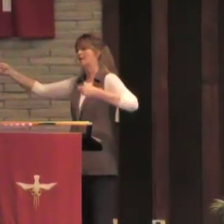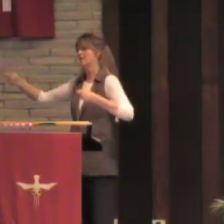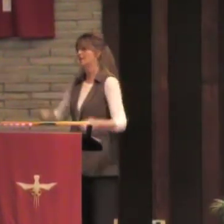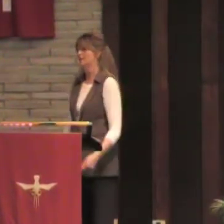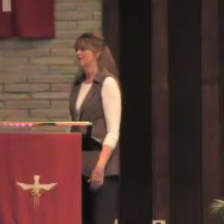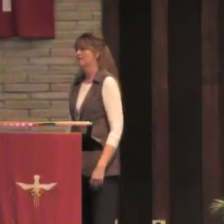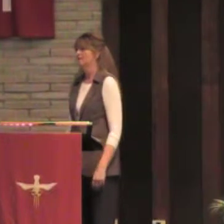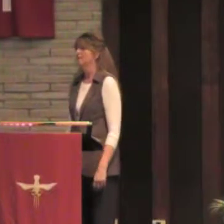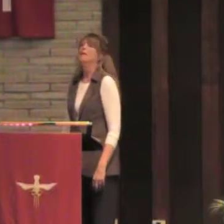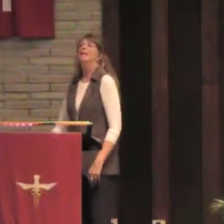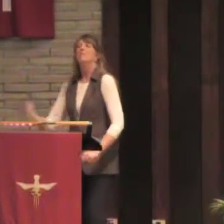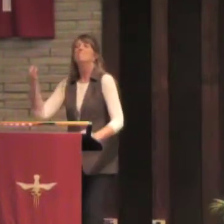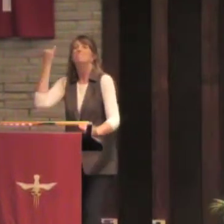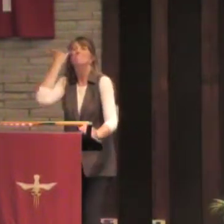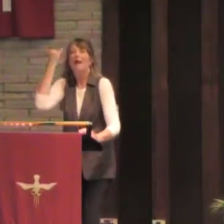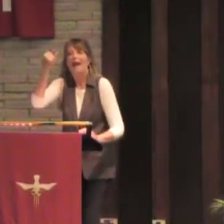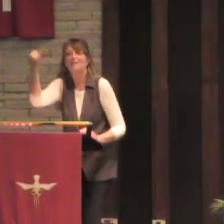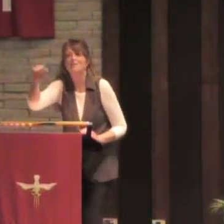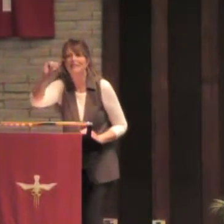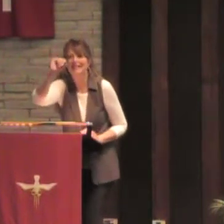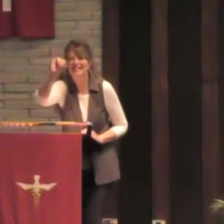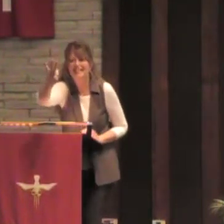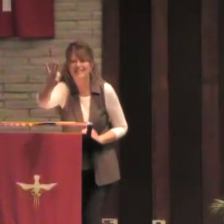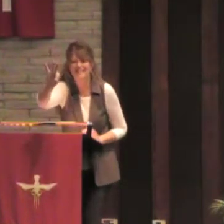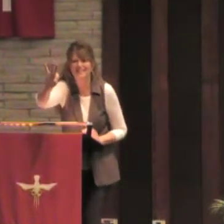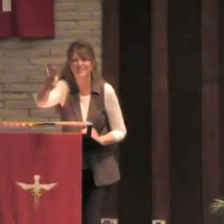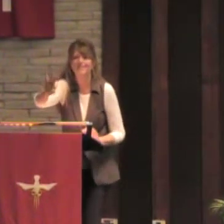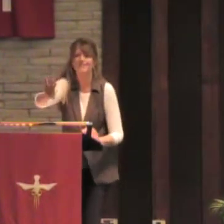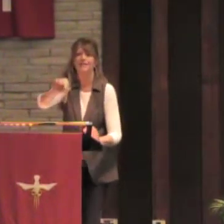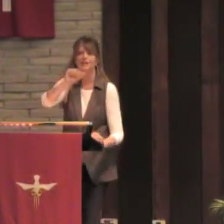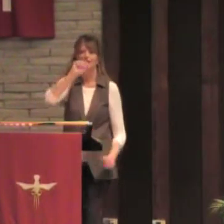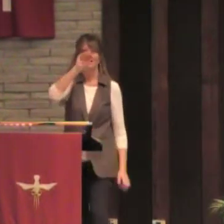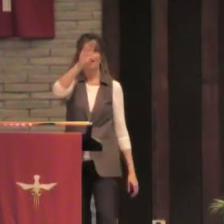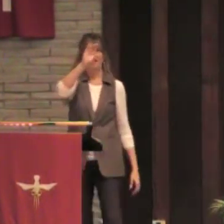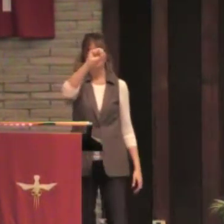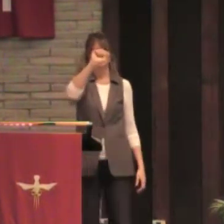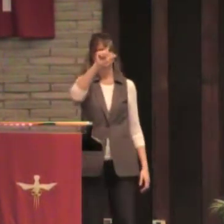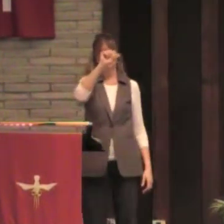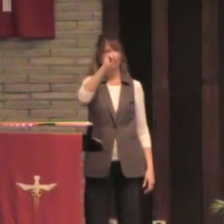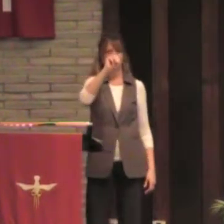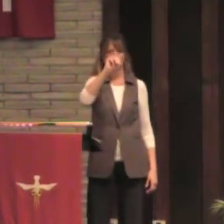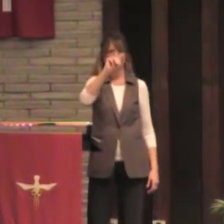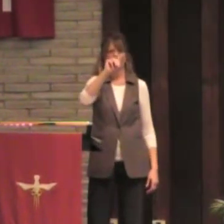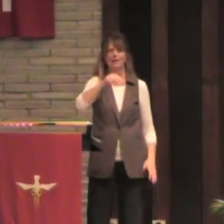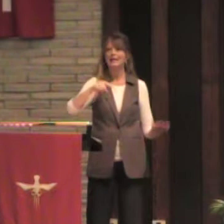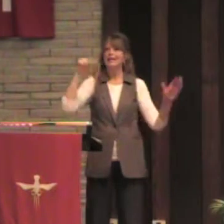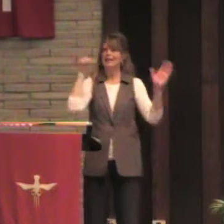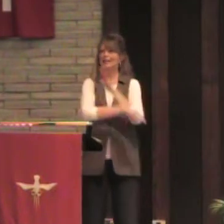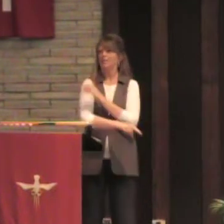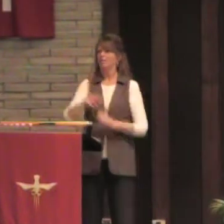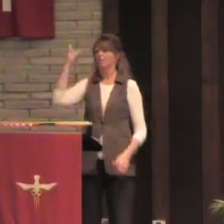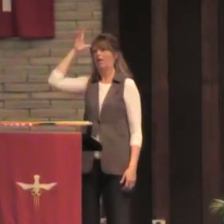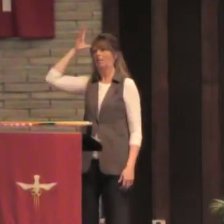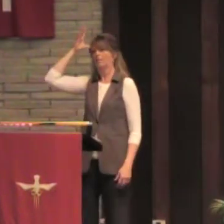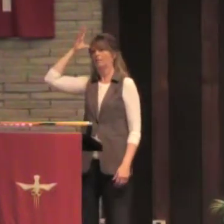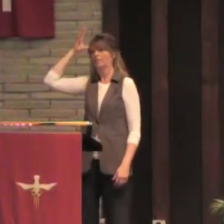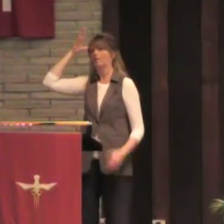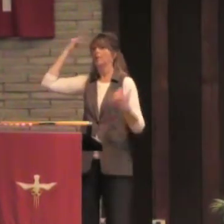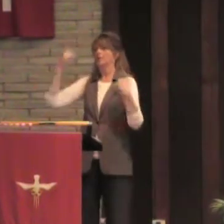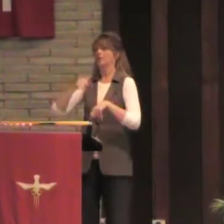planned to take the reign from his father. Can you imagine if Absalom had killed his